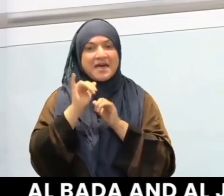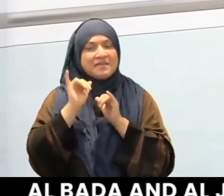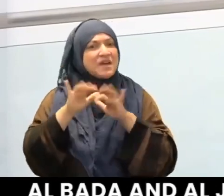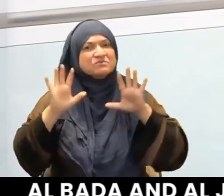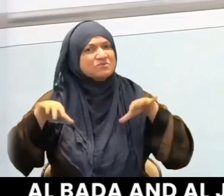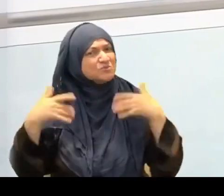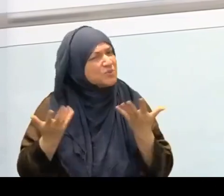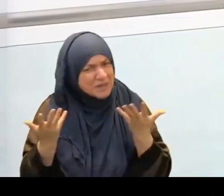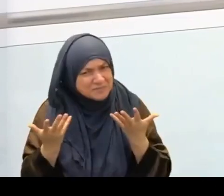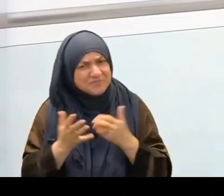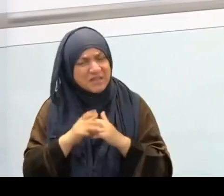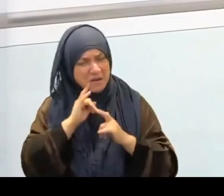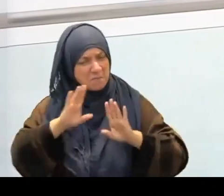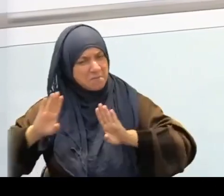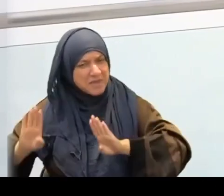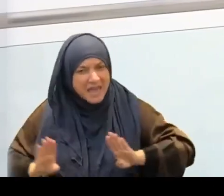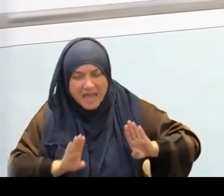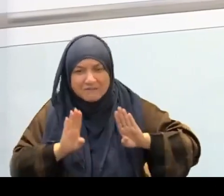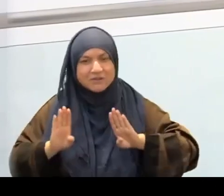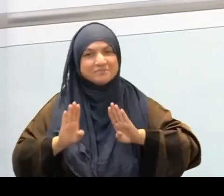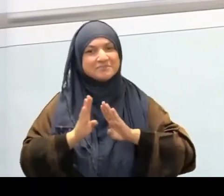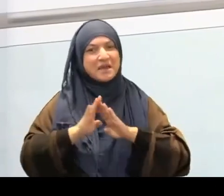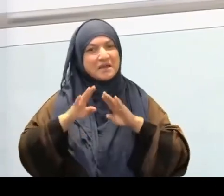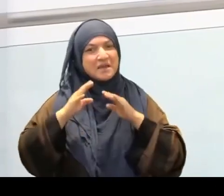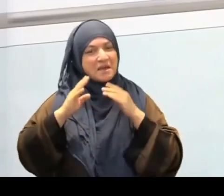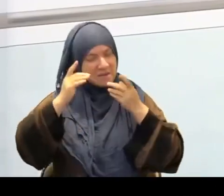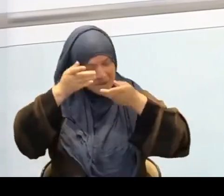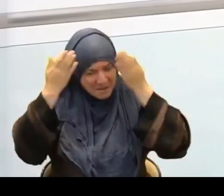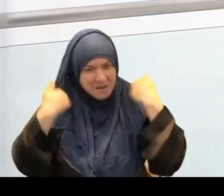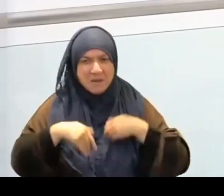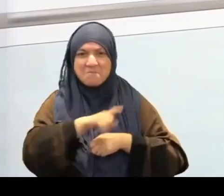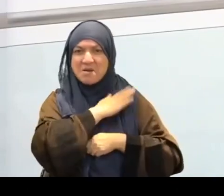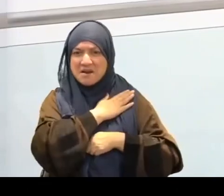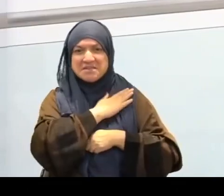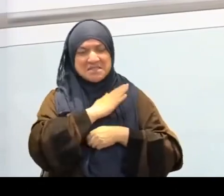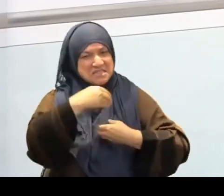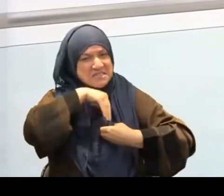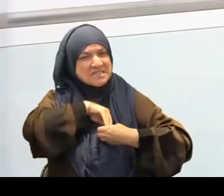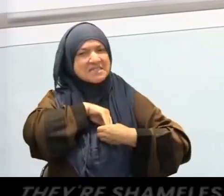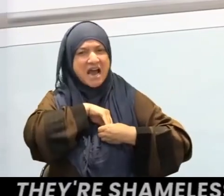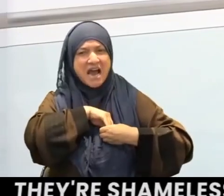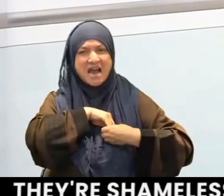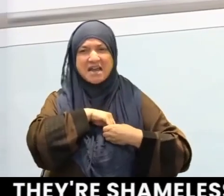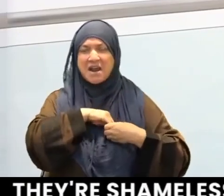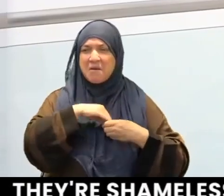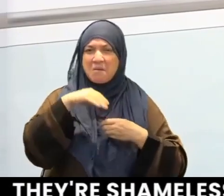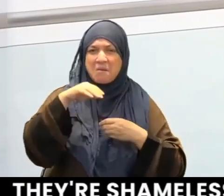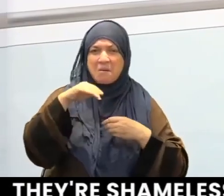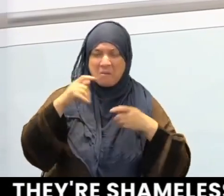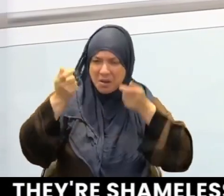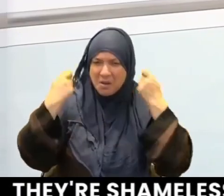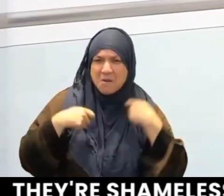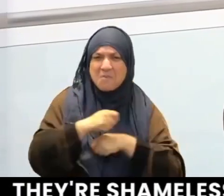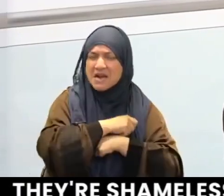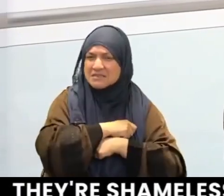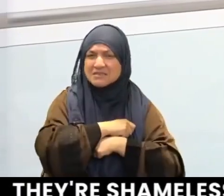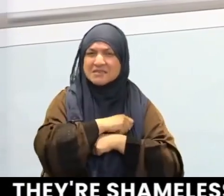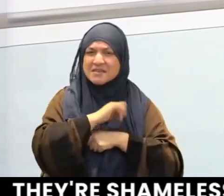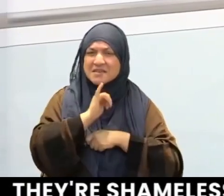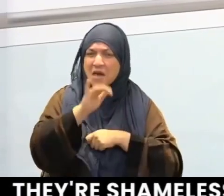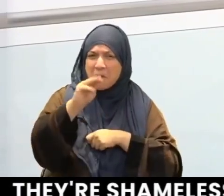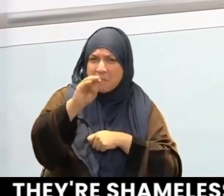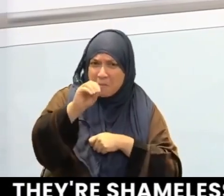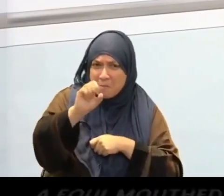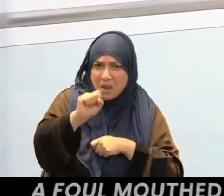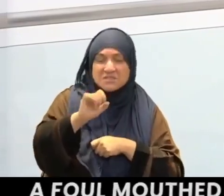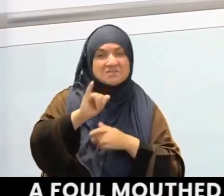complex. Al-Bada is when a person is shameless, bil-qawl wal-amal. They're shameless with their manners. They become